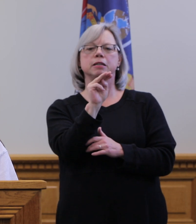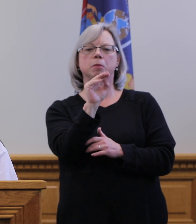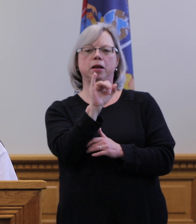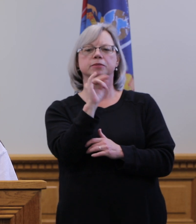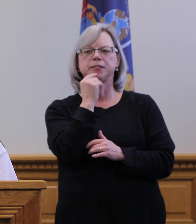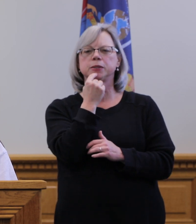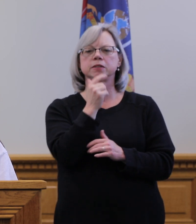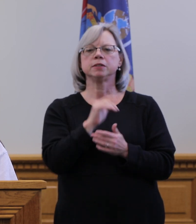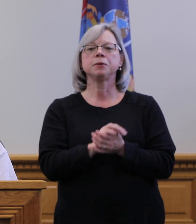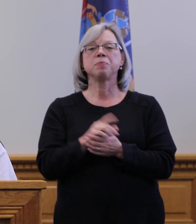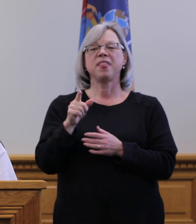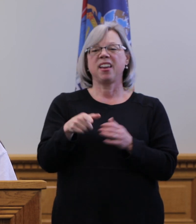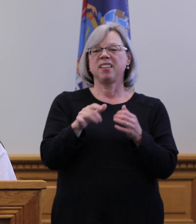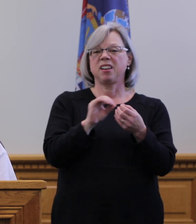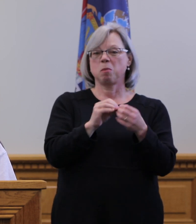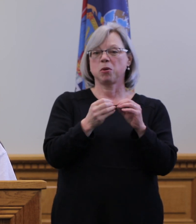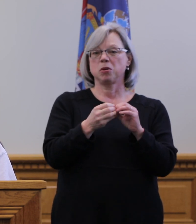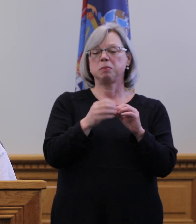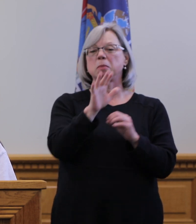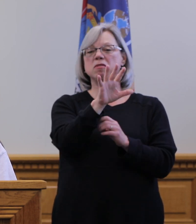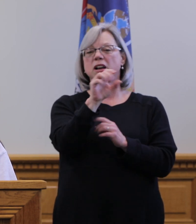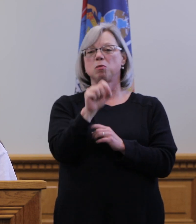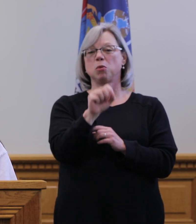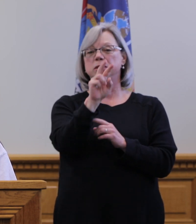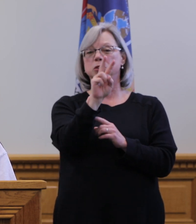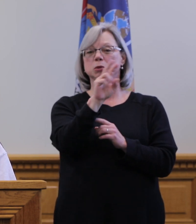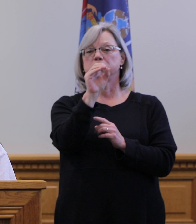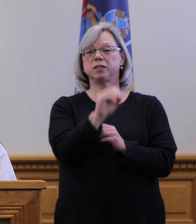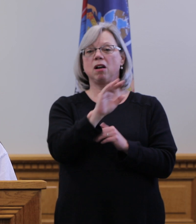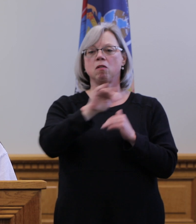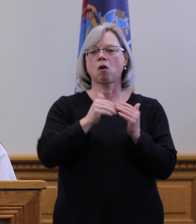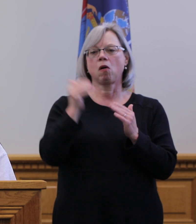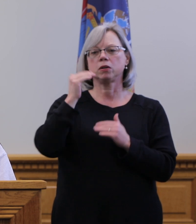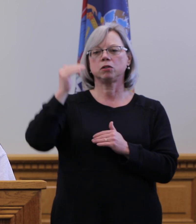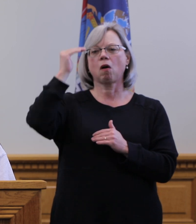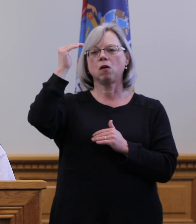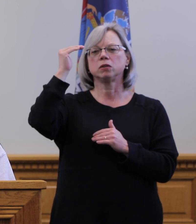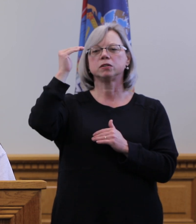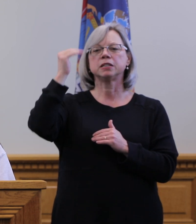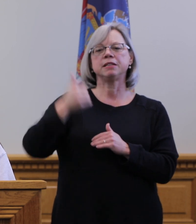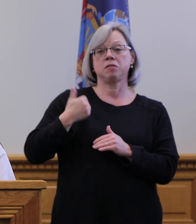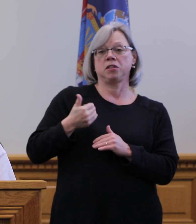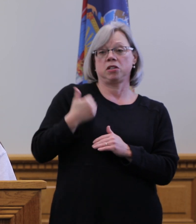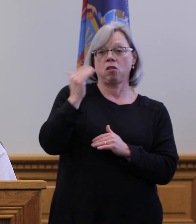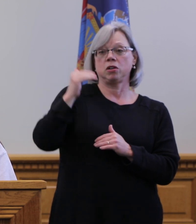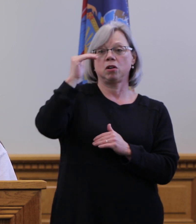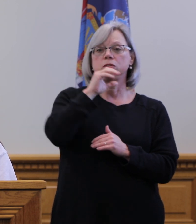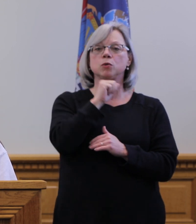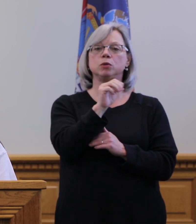prevalence of SMI, 8.6%, compared to adults aged 26 to 49 years